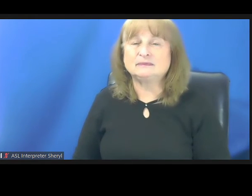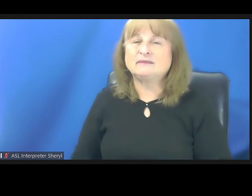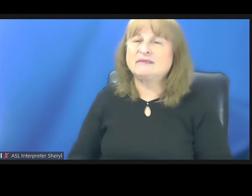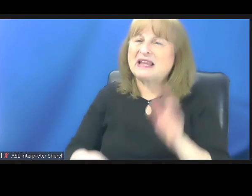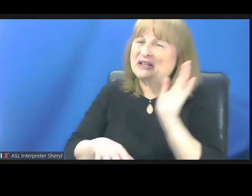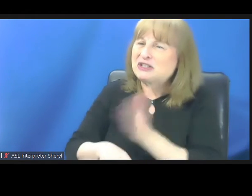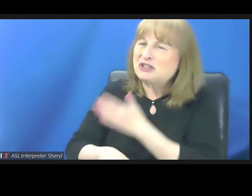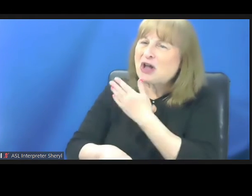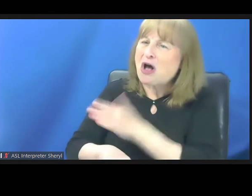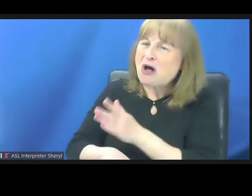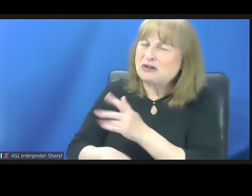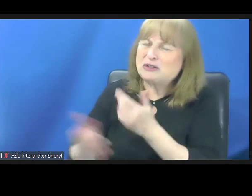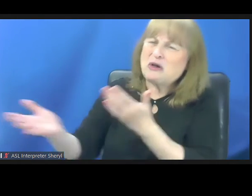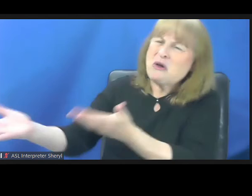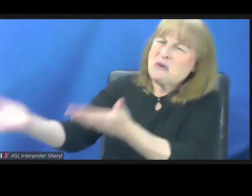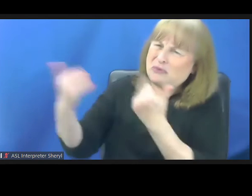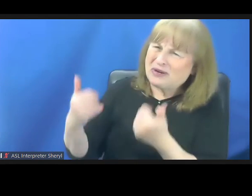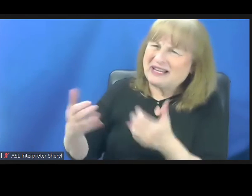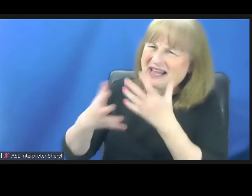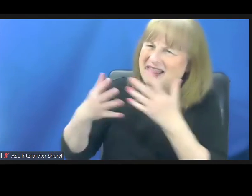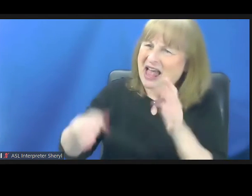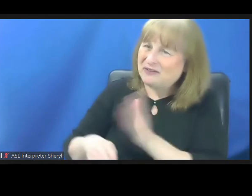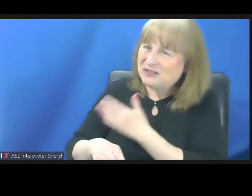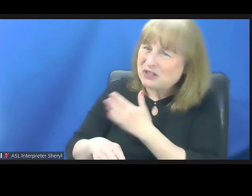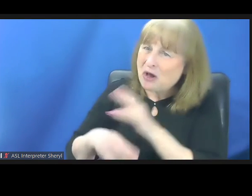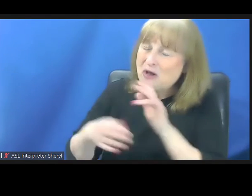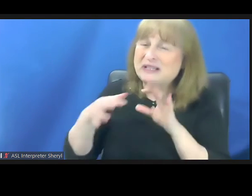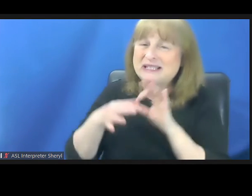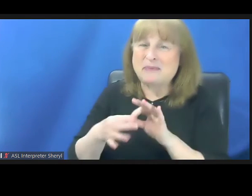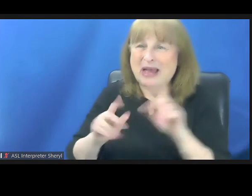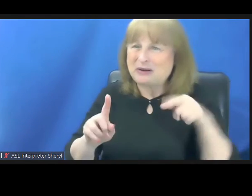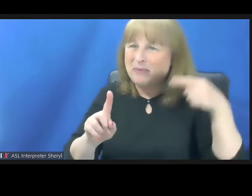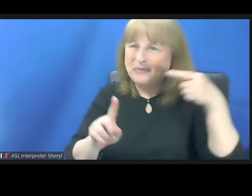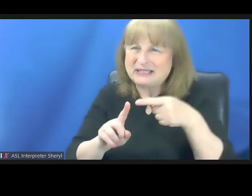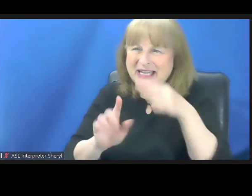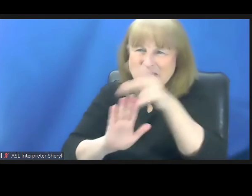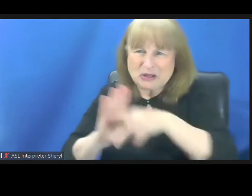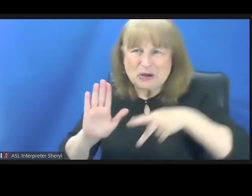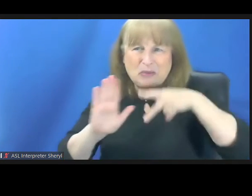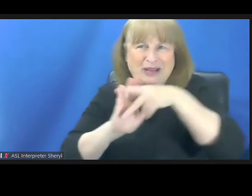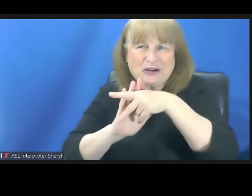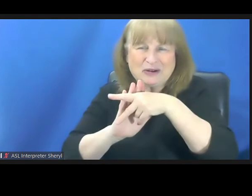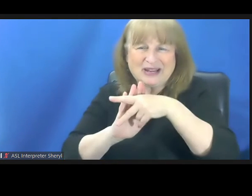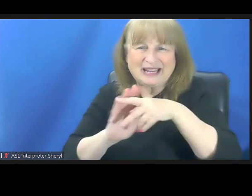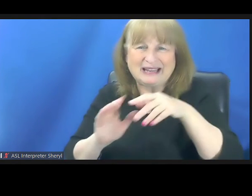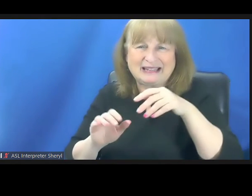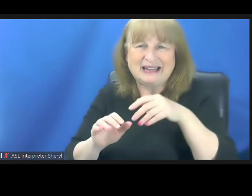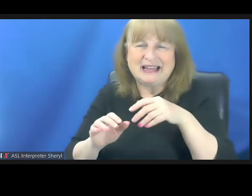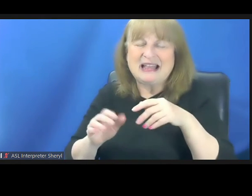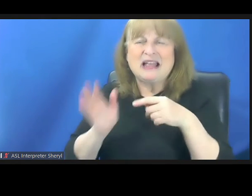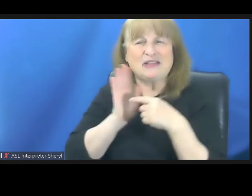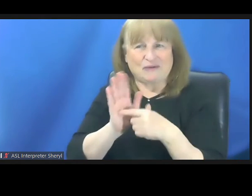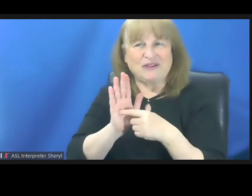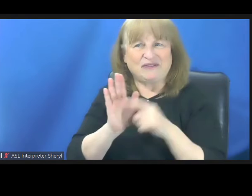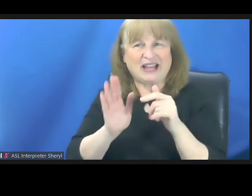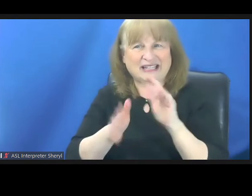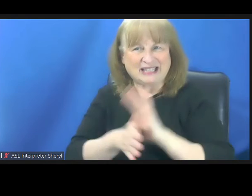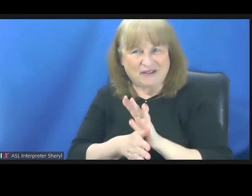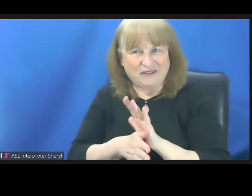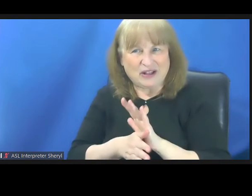songs, we bring in a lot of songs. Songs about a particular period in that reflects to the film.